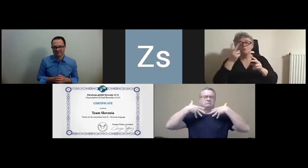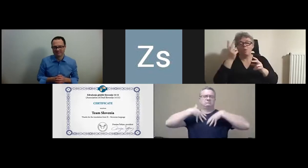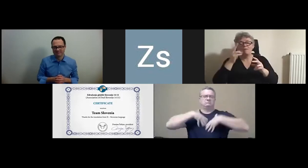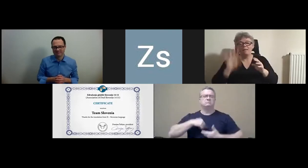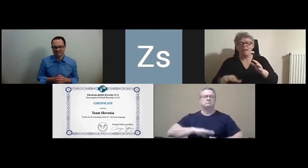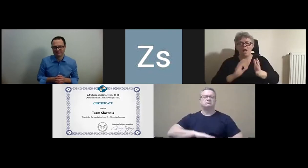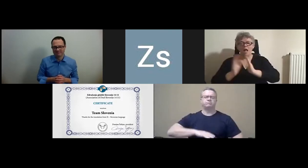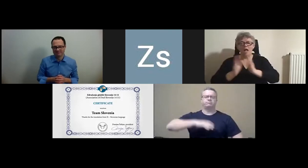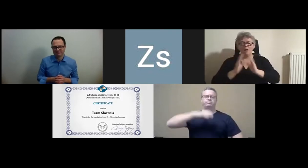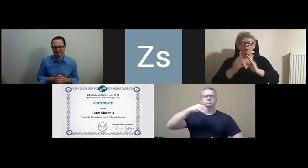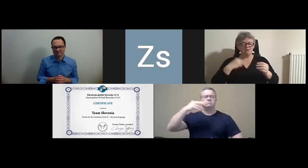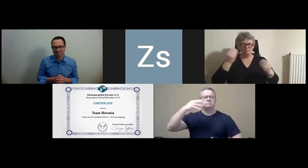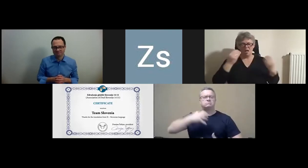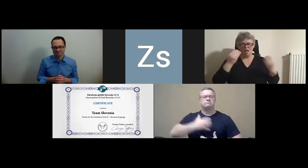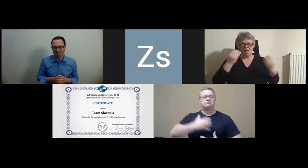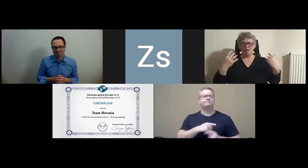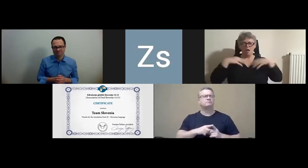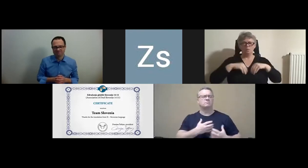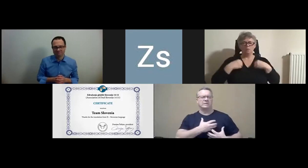This is my opportunity to